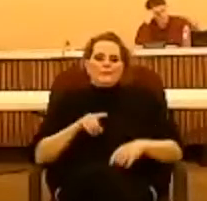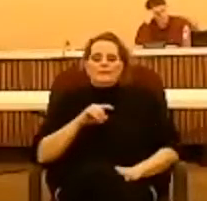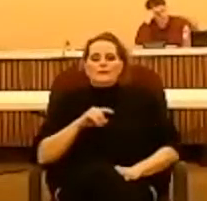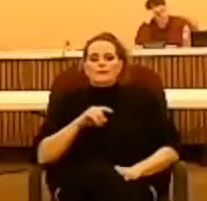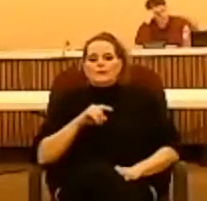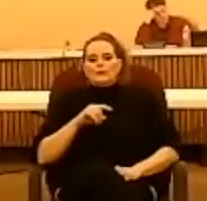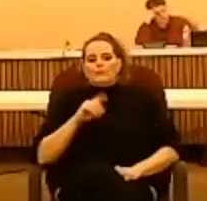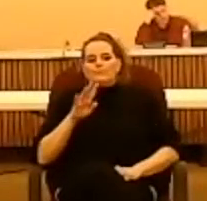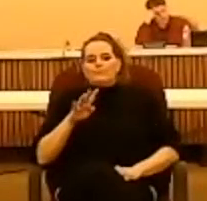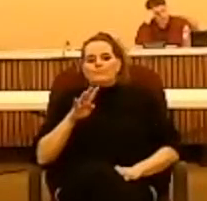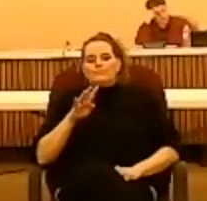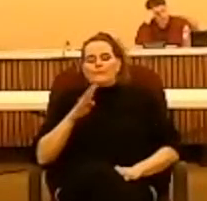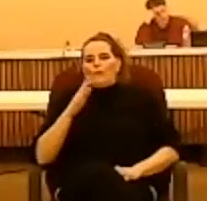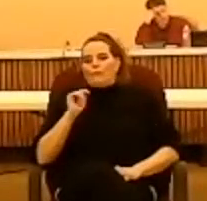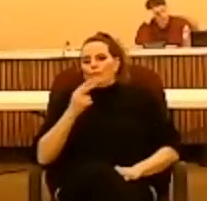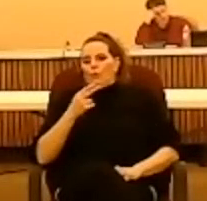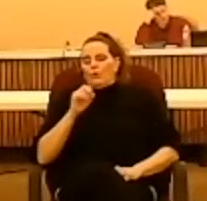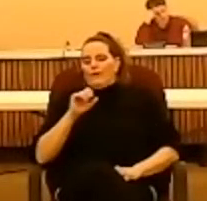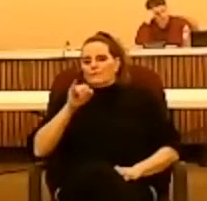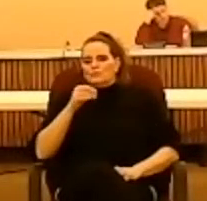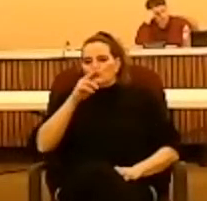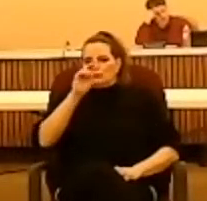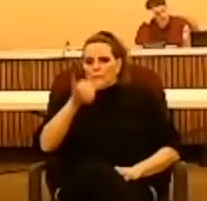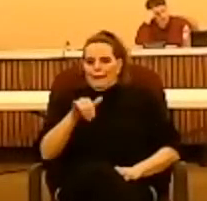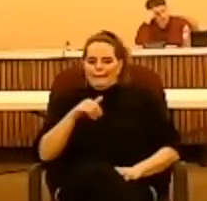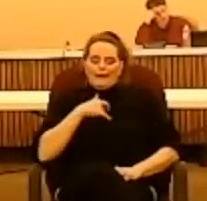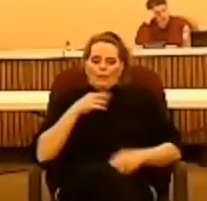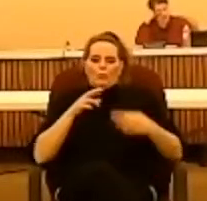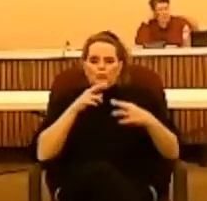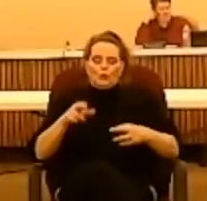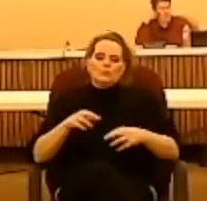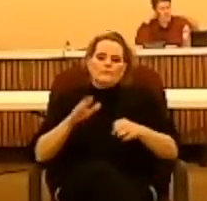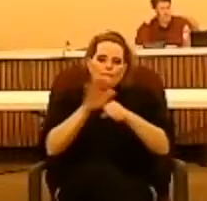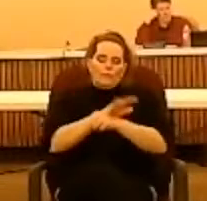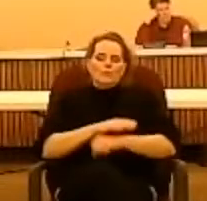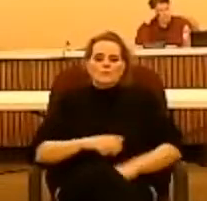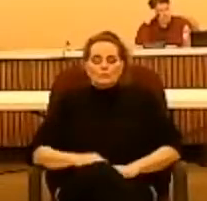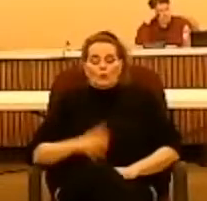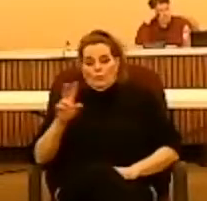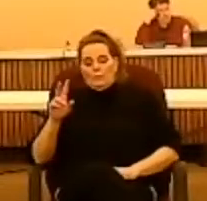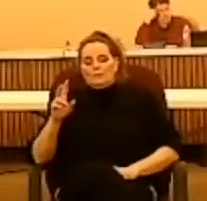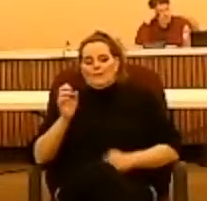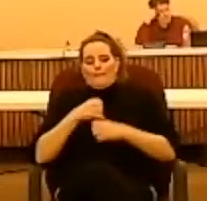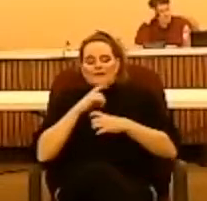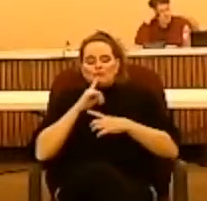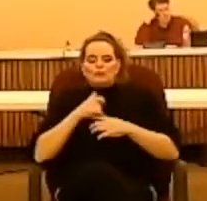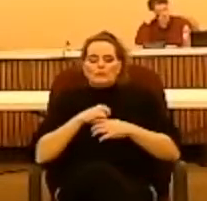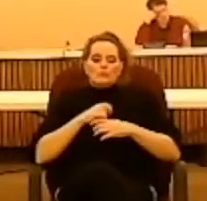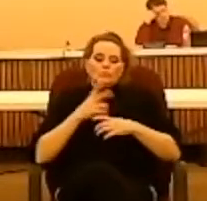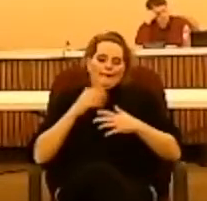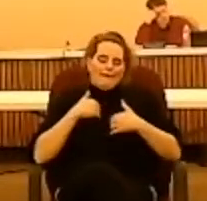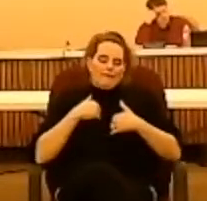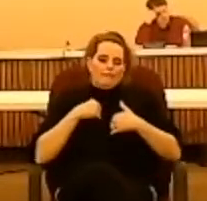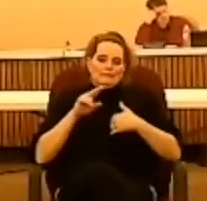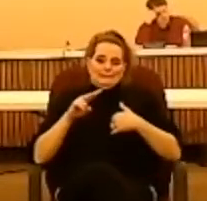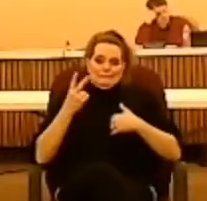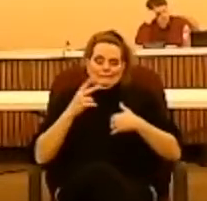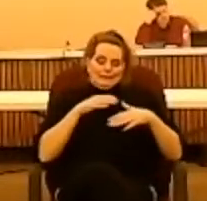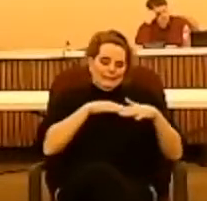are full and people are walking all around. So to have a second entrance and exit is